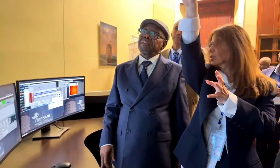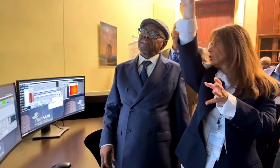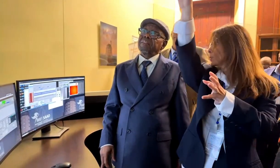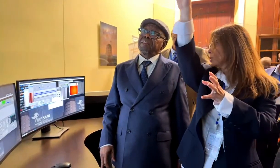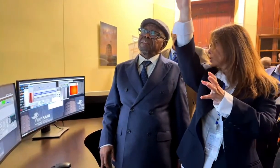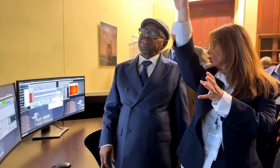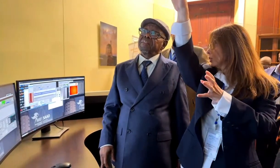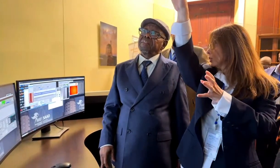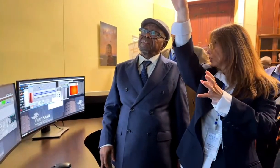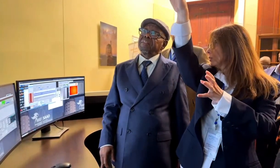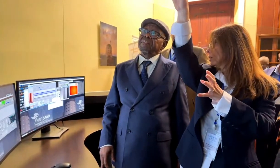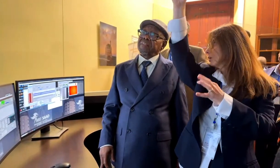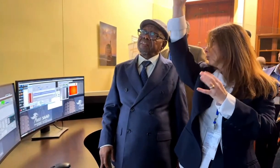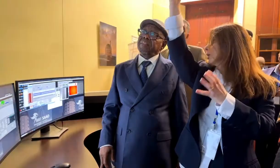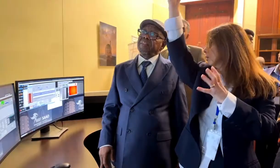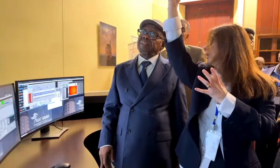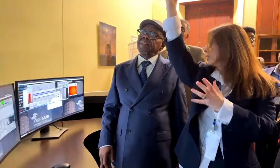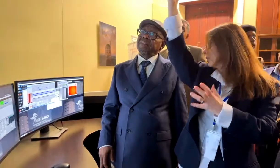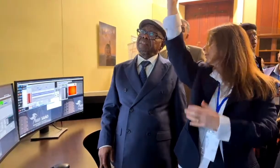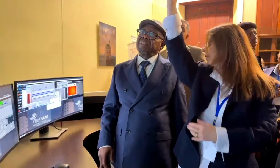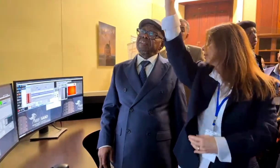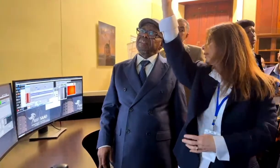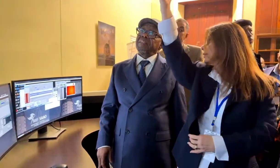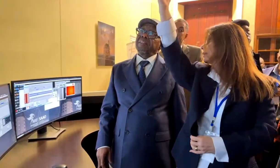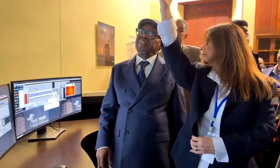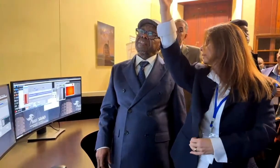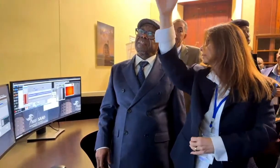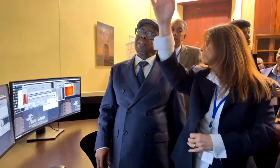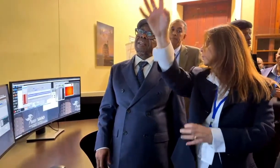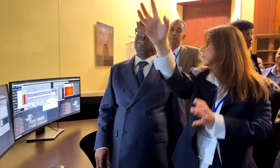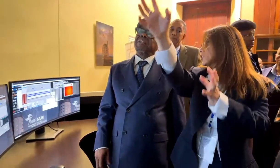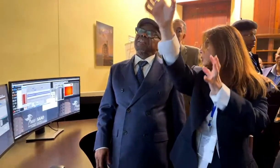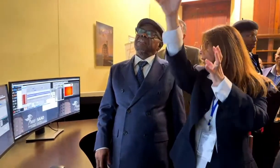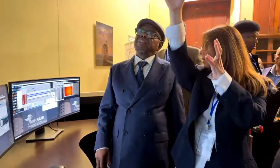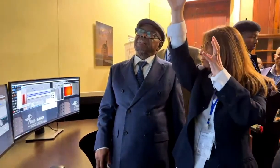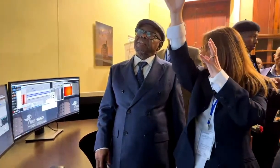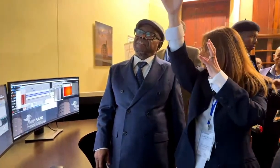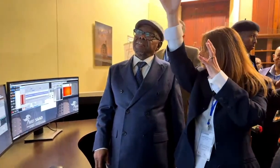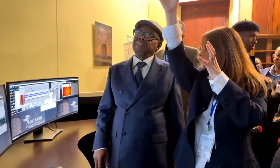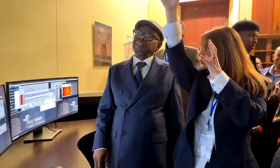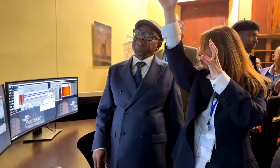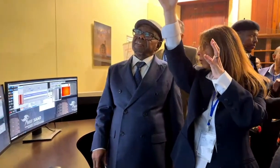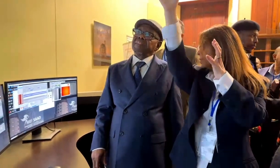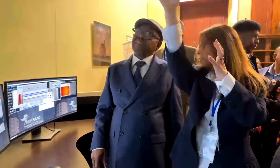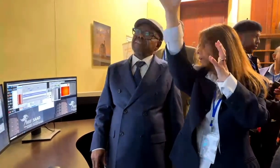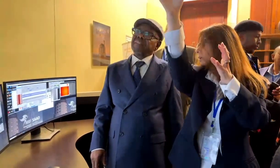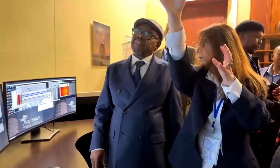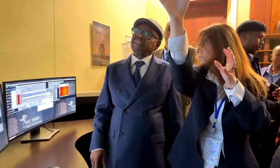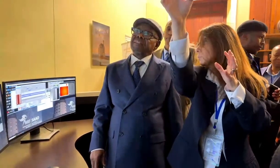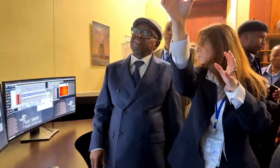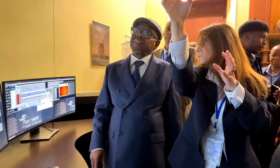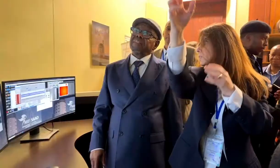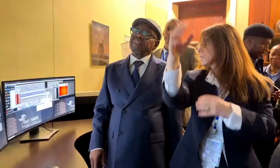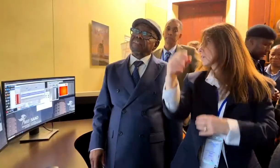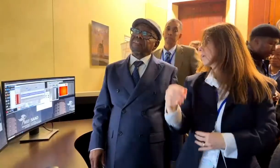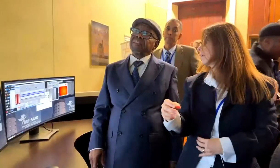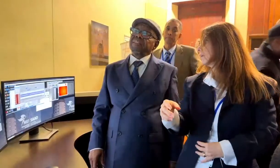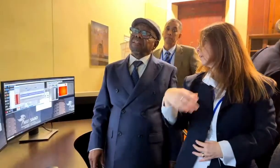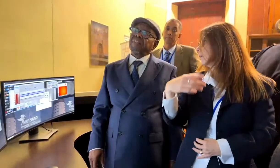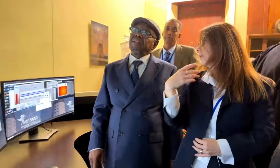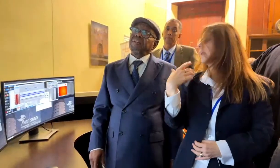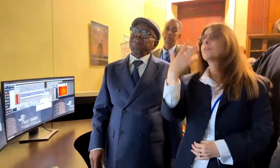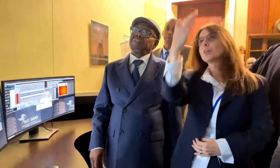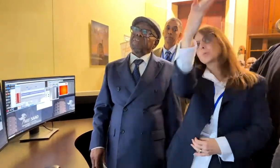tracker reaches its position, then we start taking data. At the moment it's just getting ready to follow the star as it moves in the